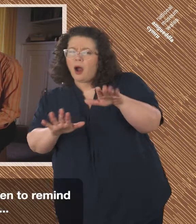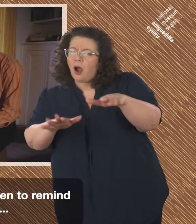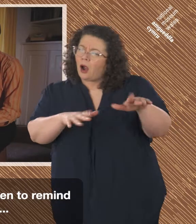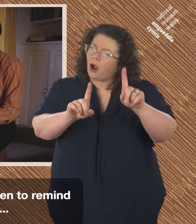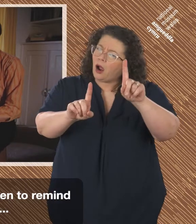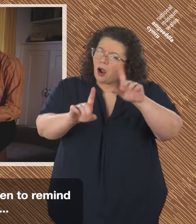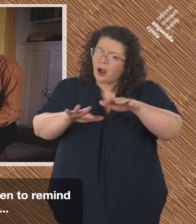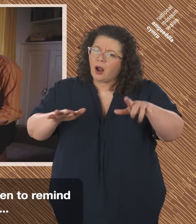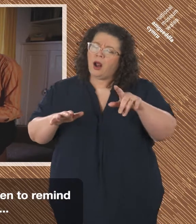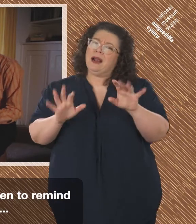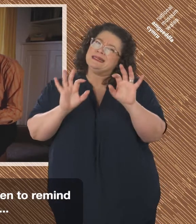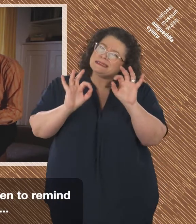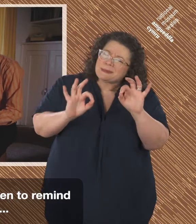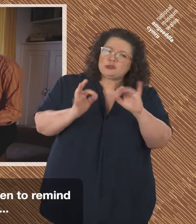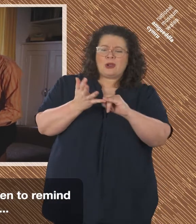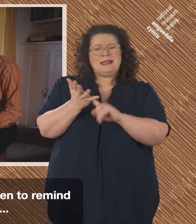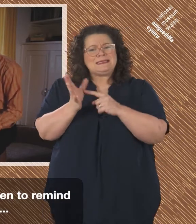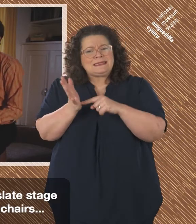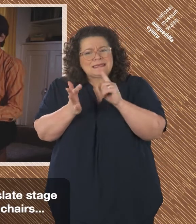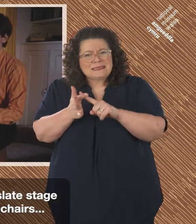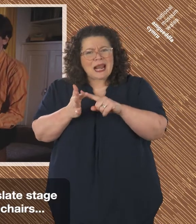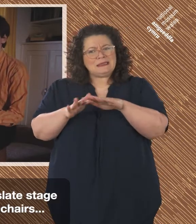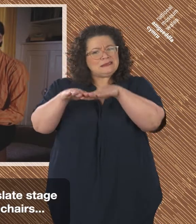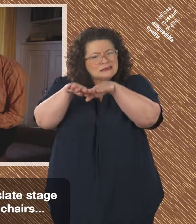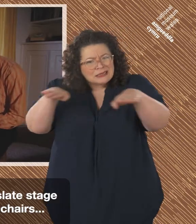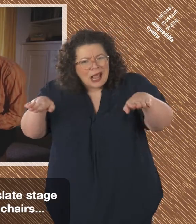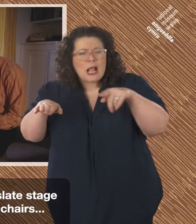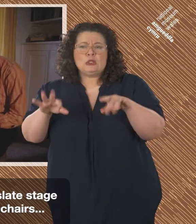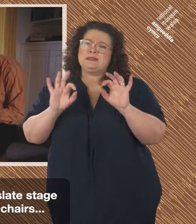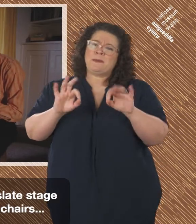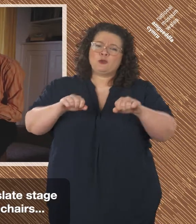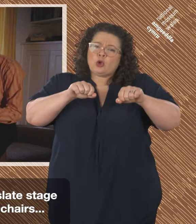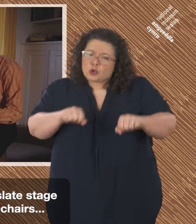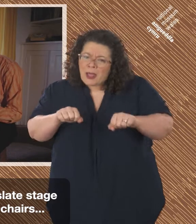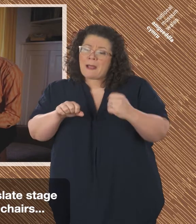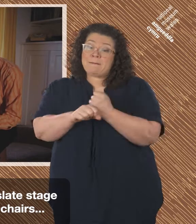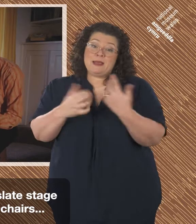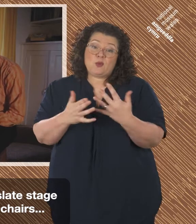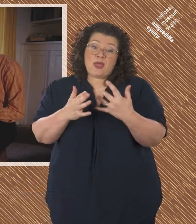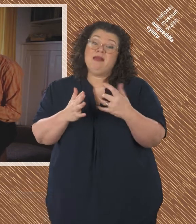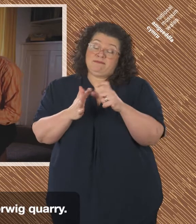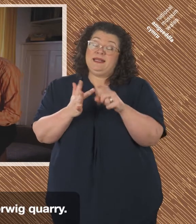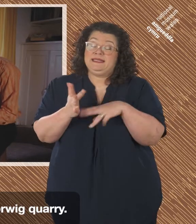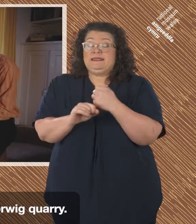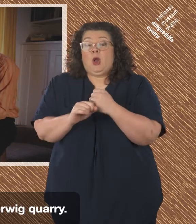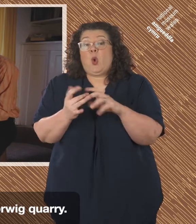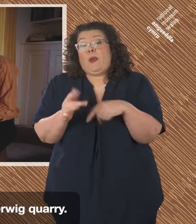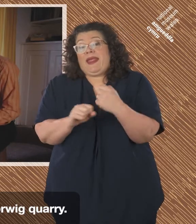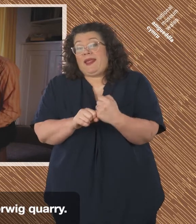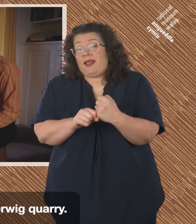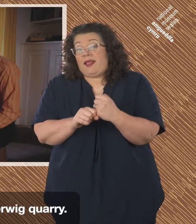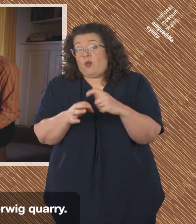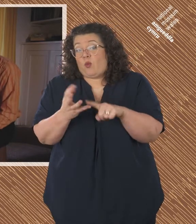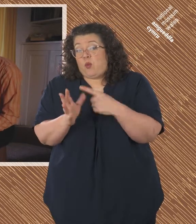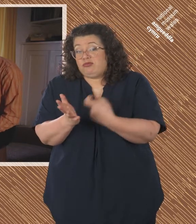Although, he was keen to remind everyone that the special slate stage and the special chairs were made in the